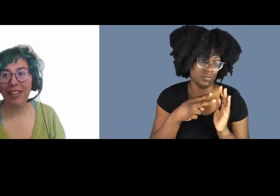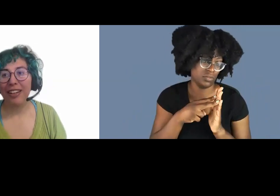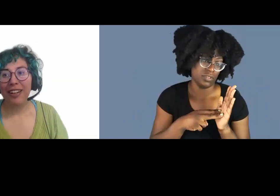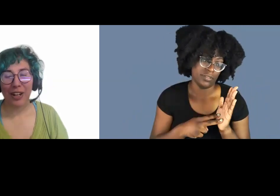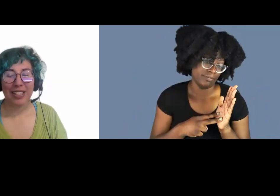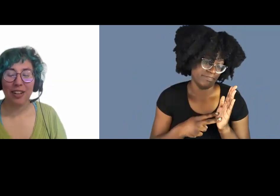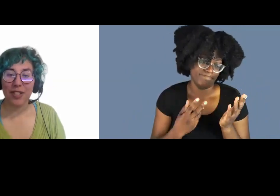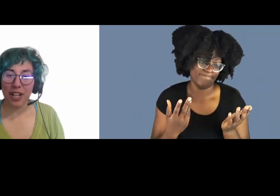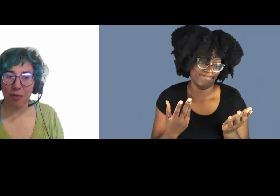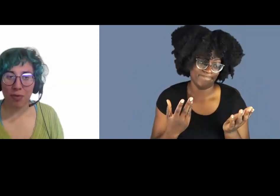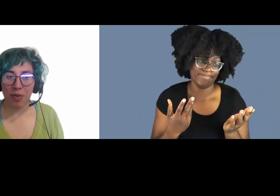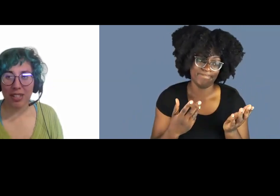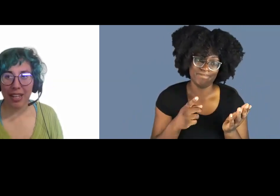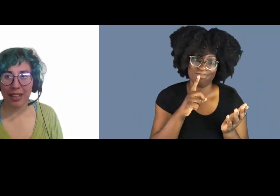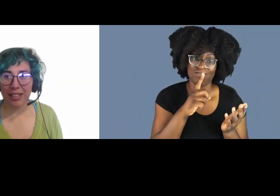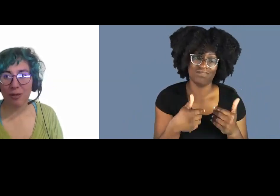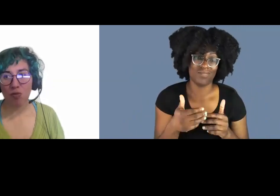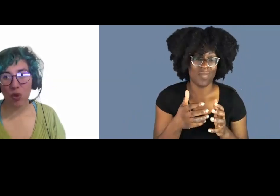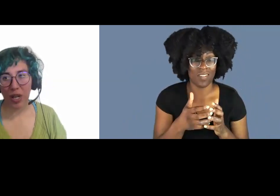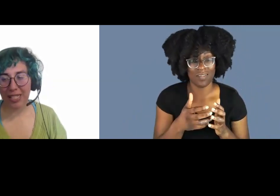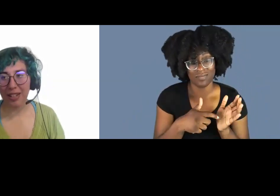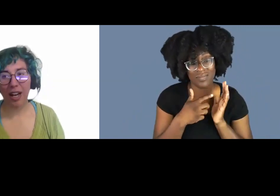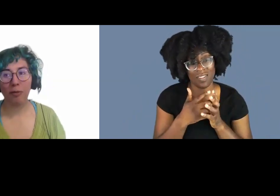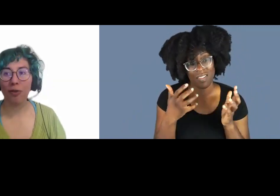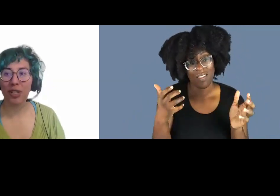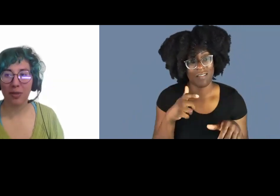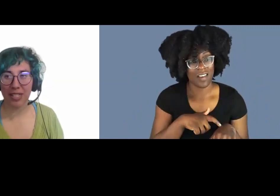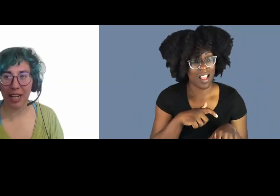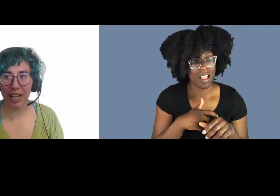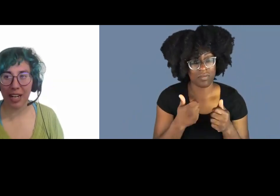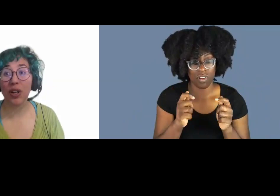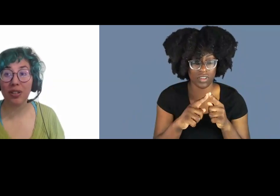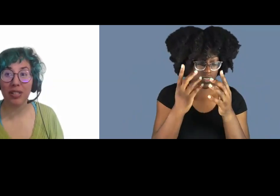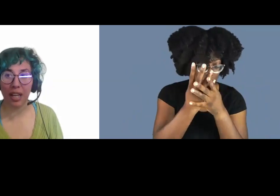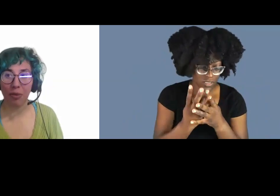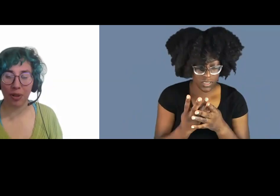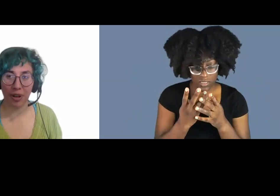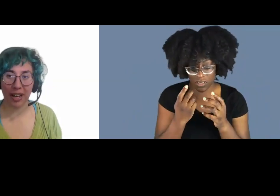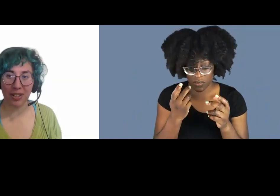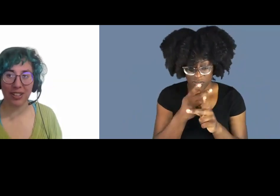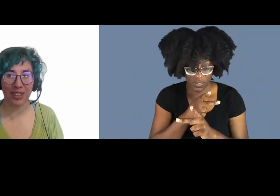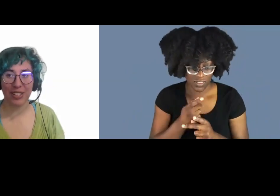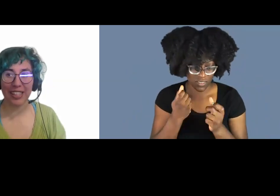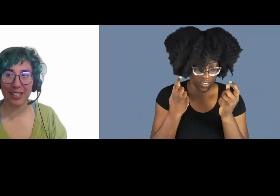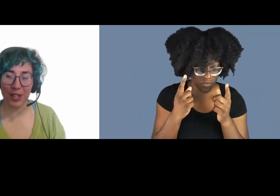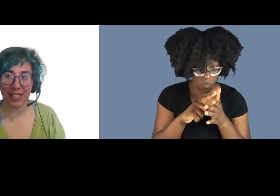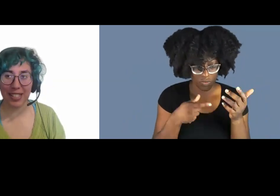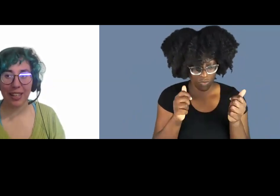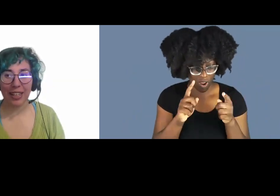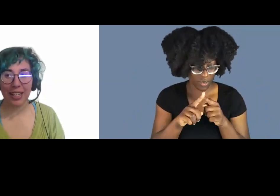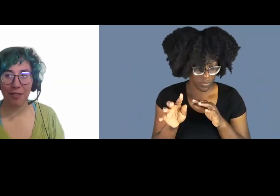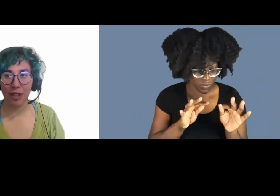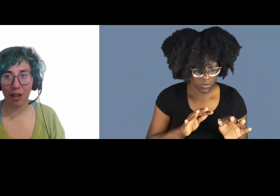does cost a lot of time. It might take us twice the time, 4 times the time to understand what you're actually trying to get to